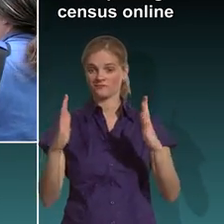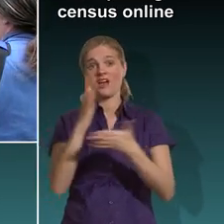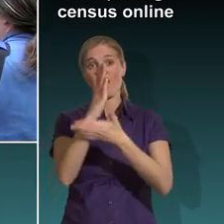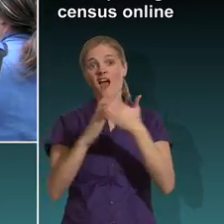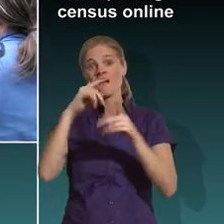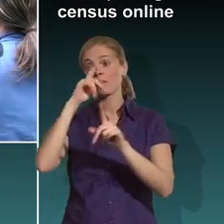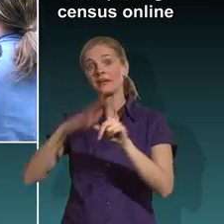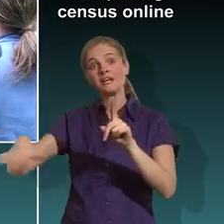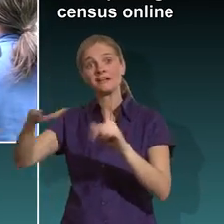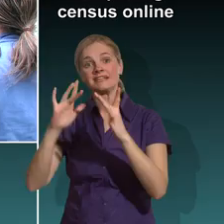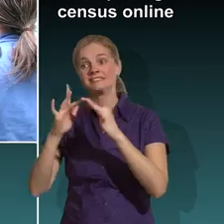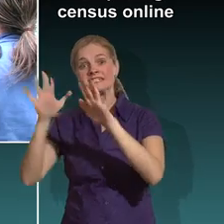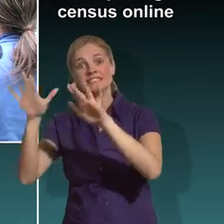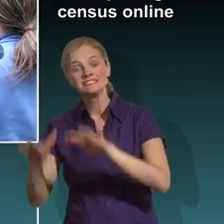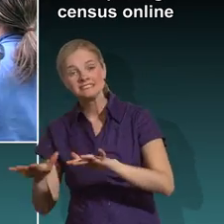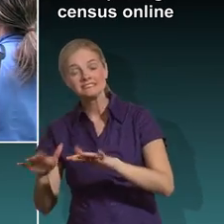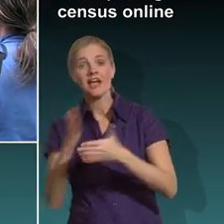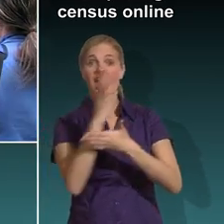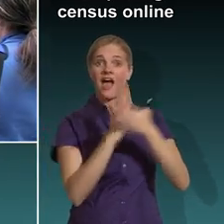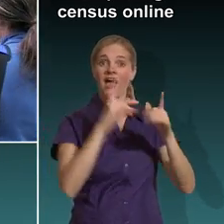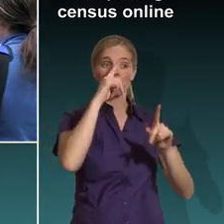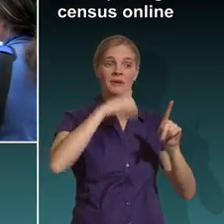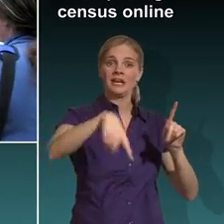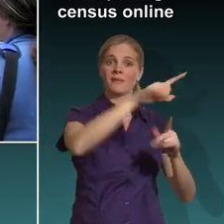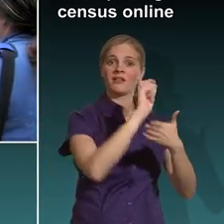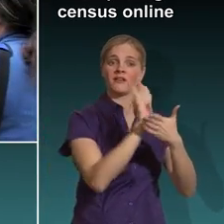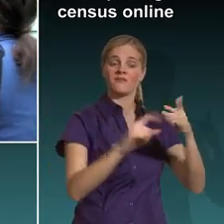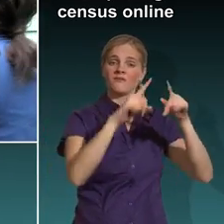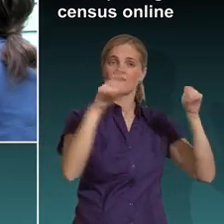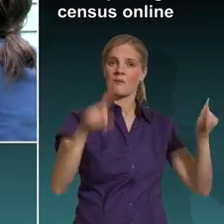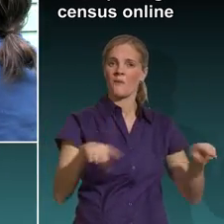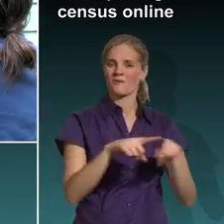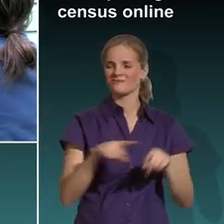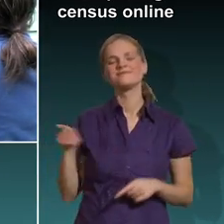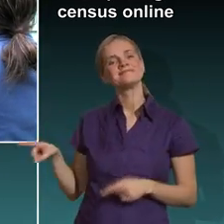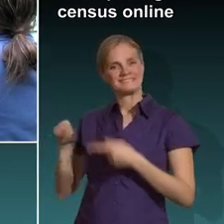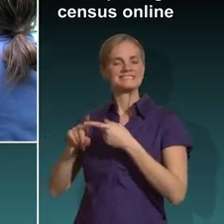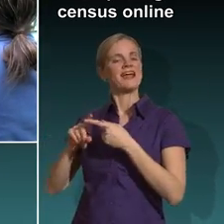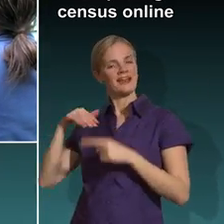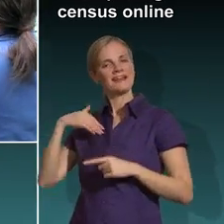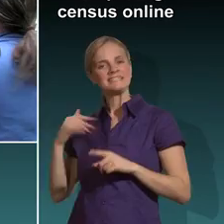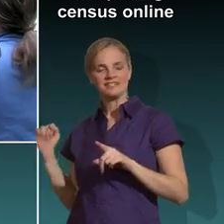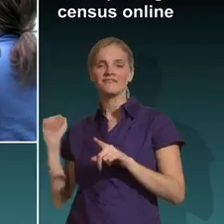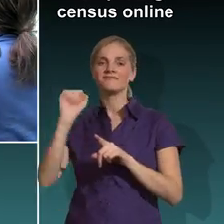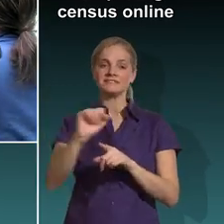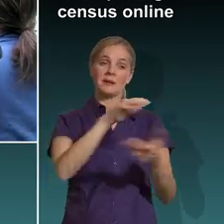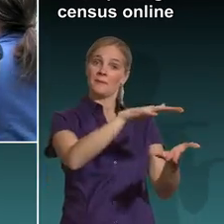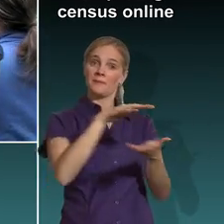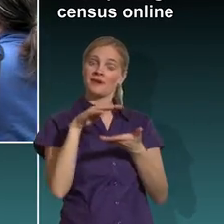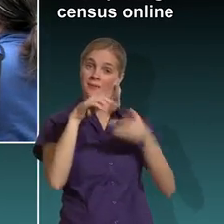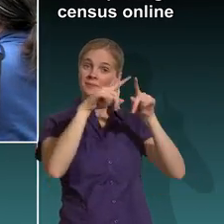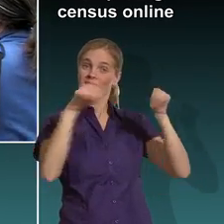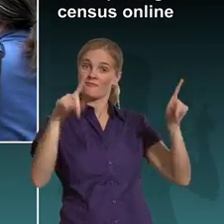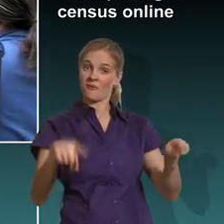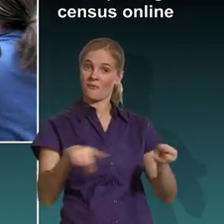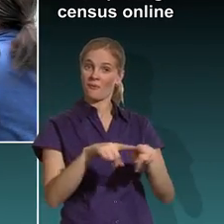But if half the people fill out the paper forms and half complete online, the collector still needs to return